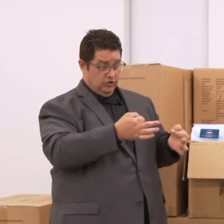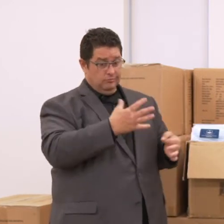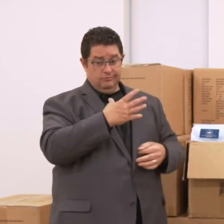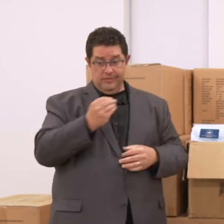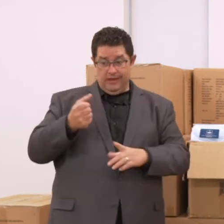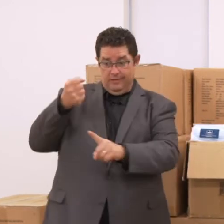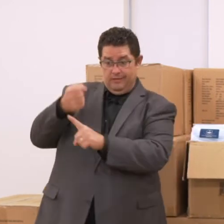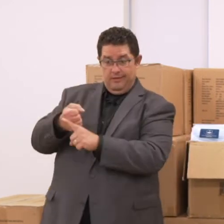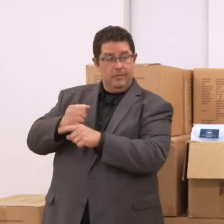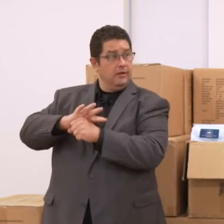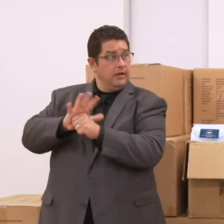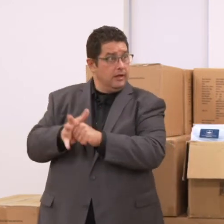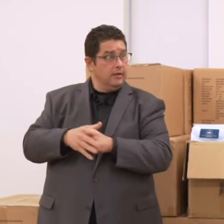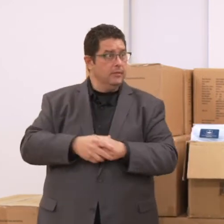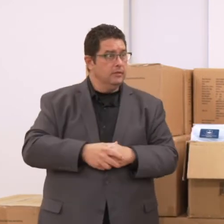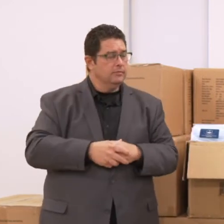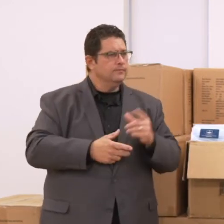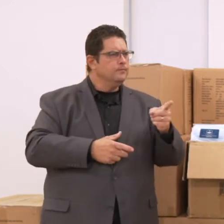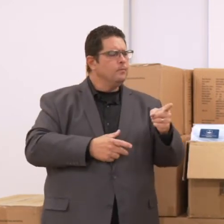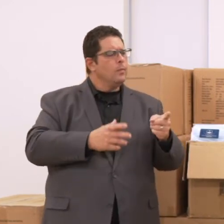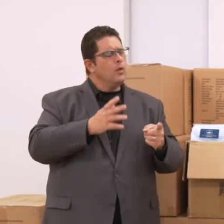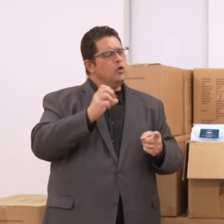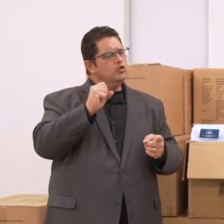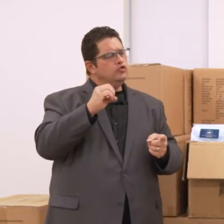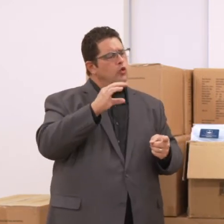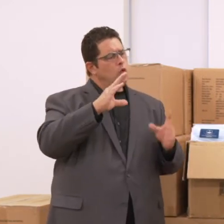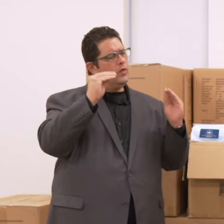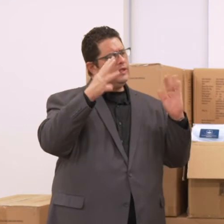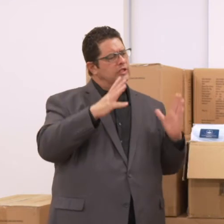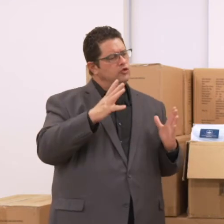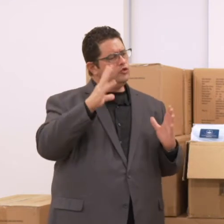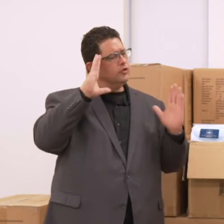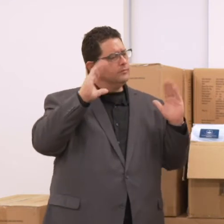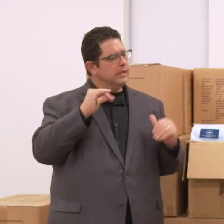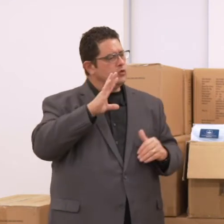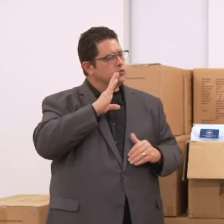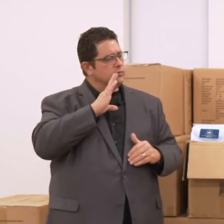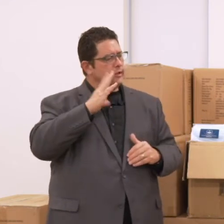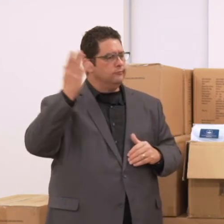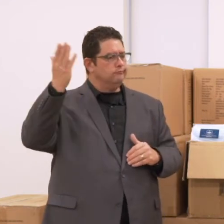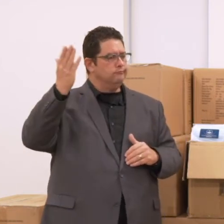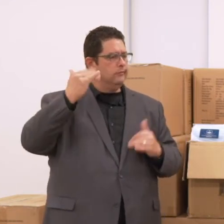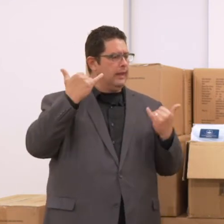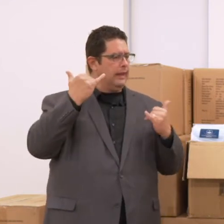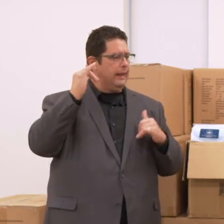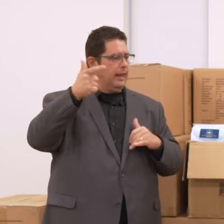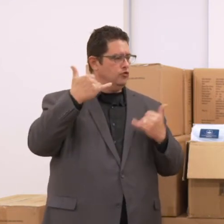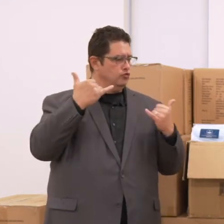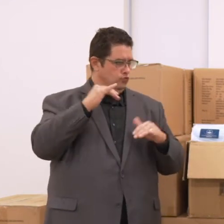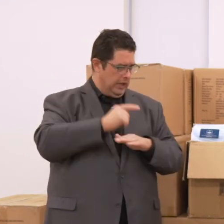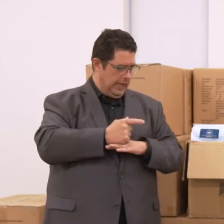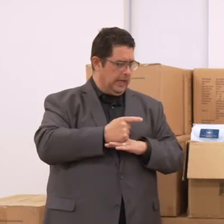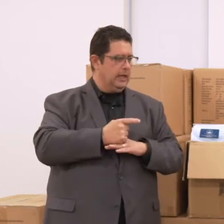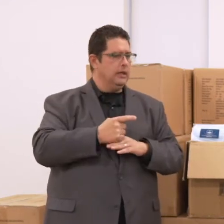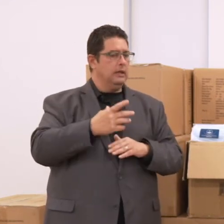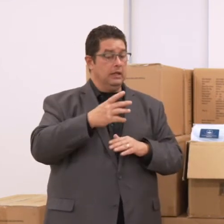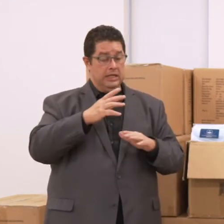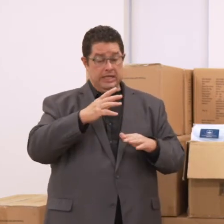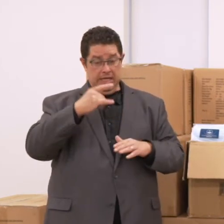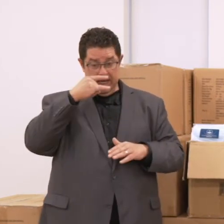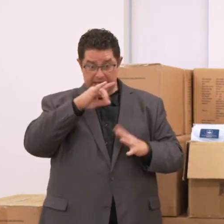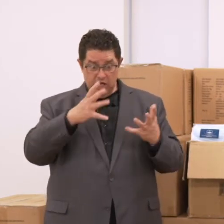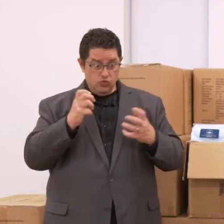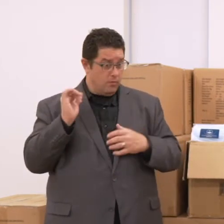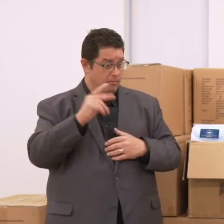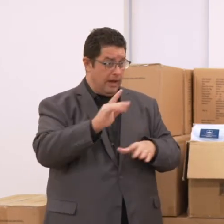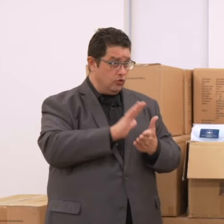in a community. And so the teachers are expected to speak later today, and although parents may want kids to be back in school, these teachers